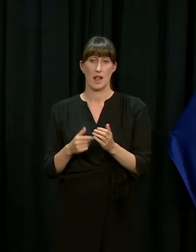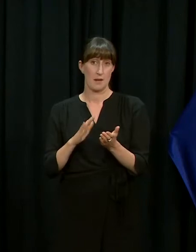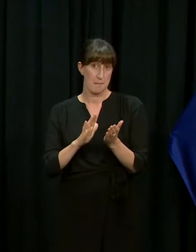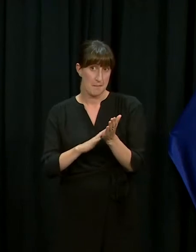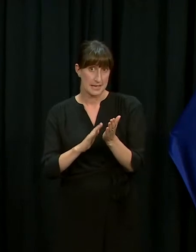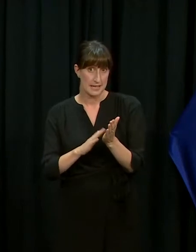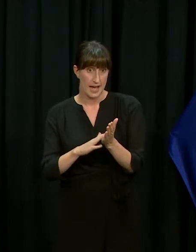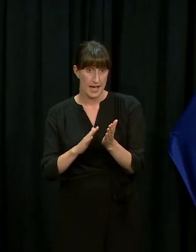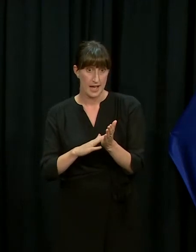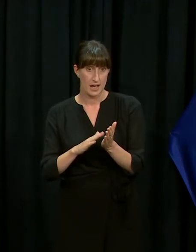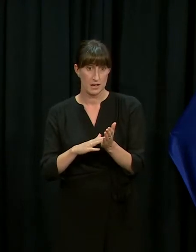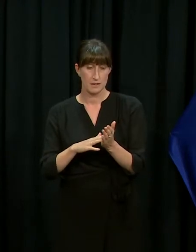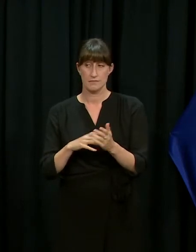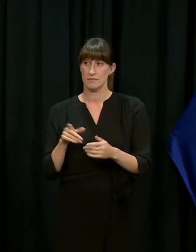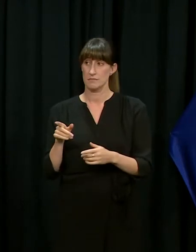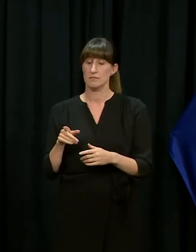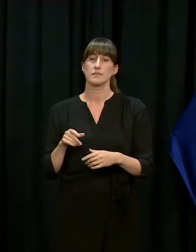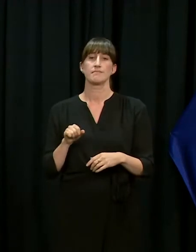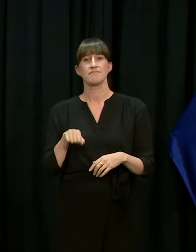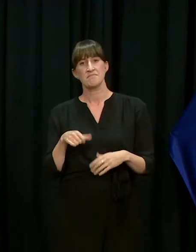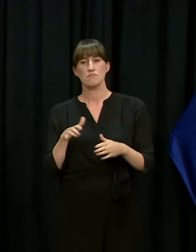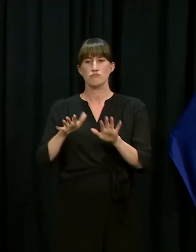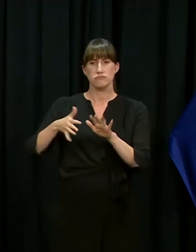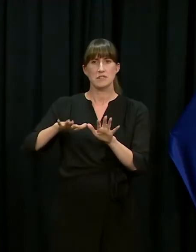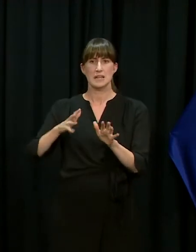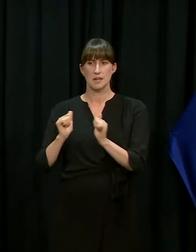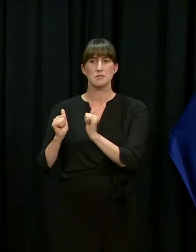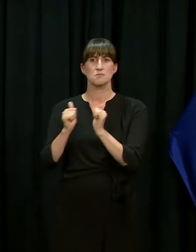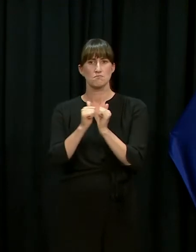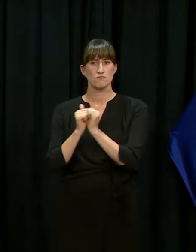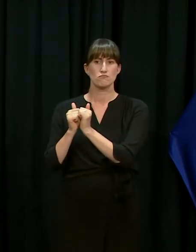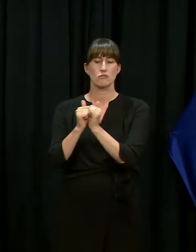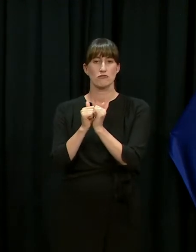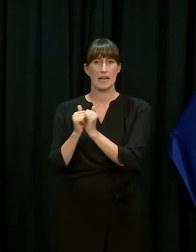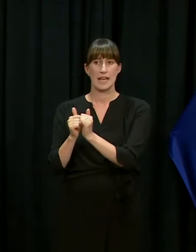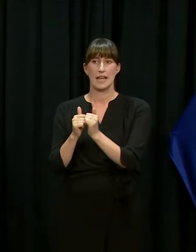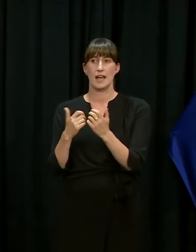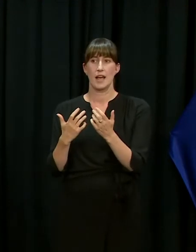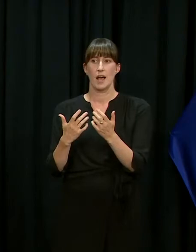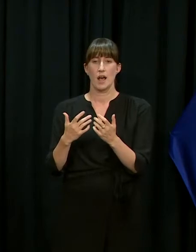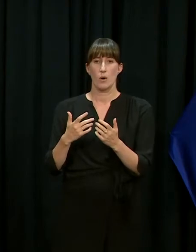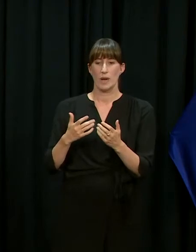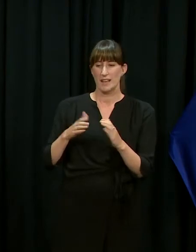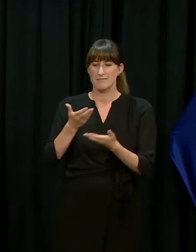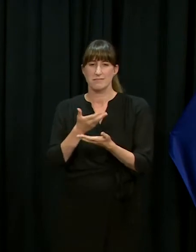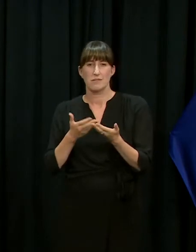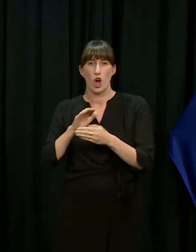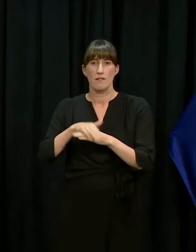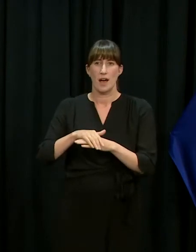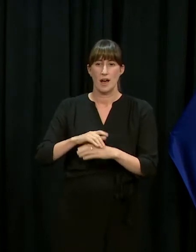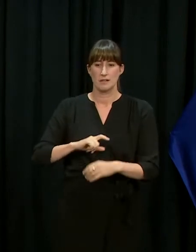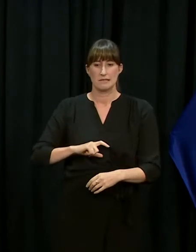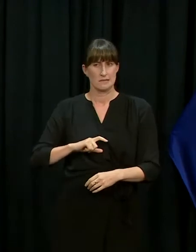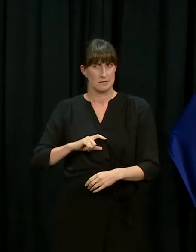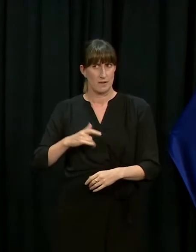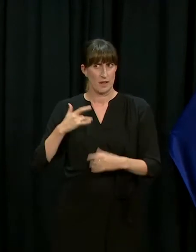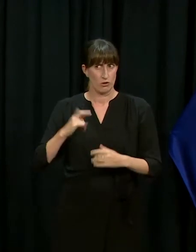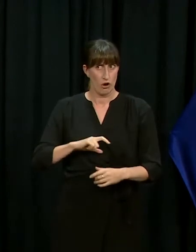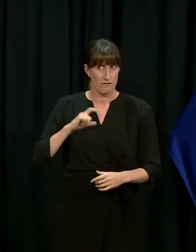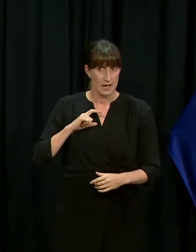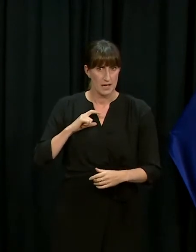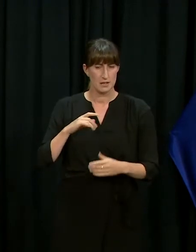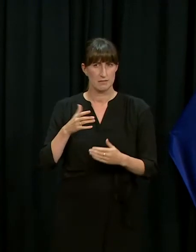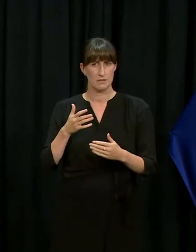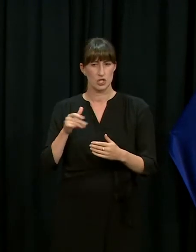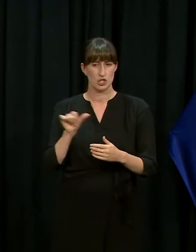solid consensus around the movement. But a bit of a discussion over, were we confident enough to move a little further? When should we have the review